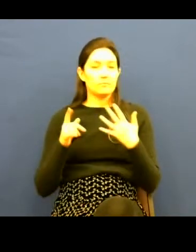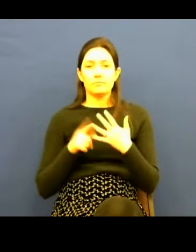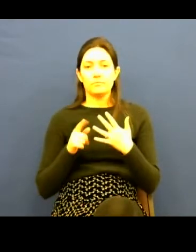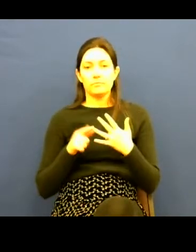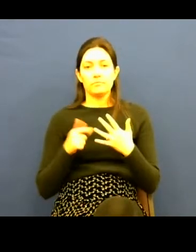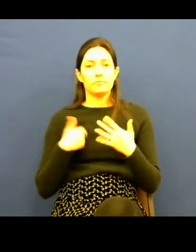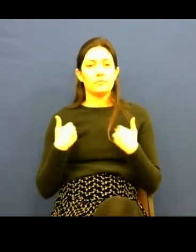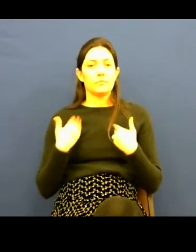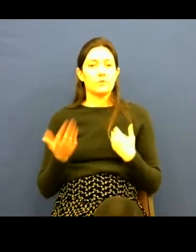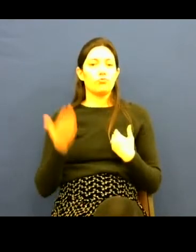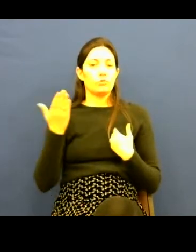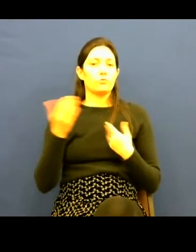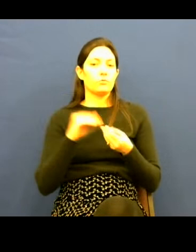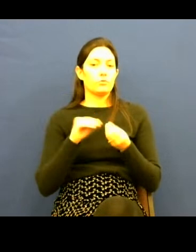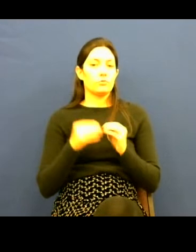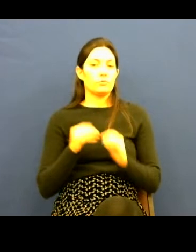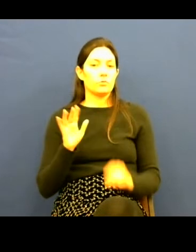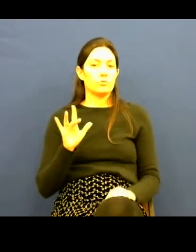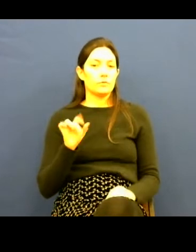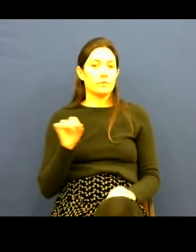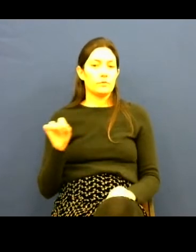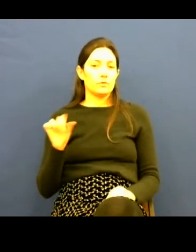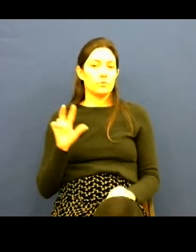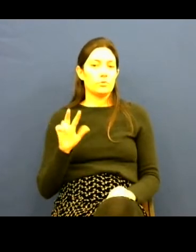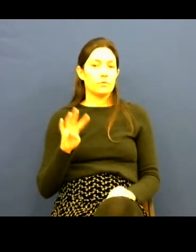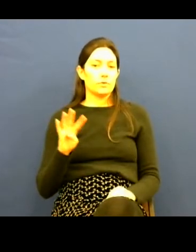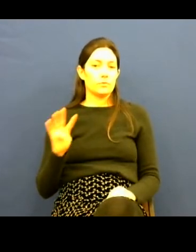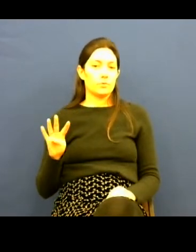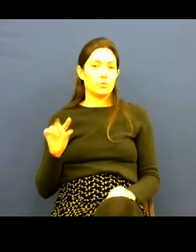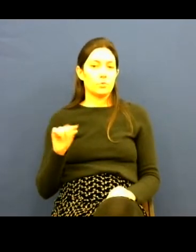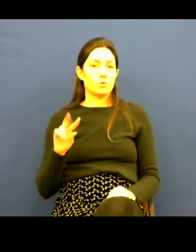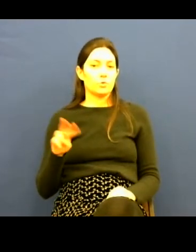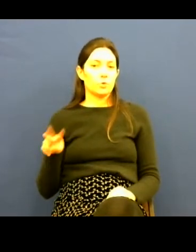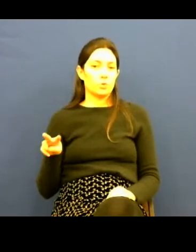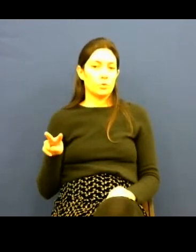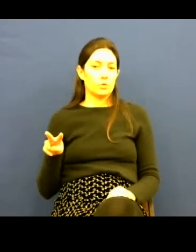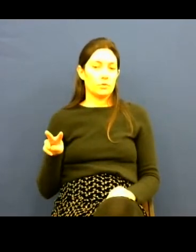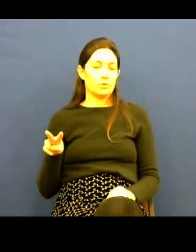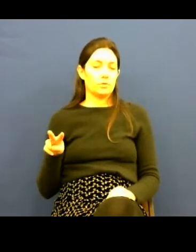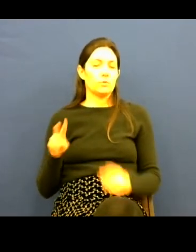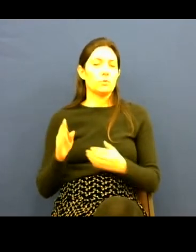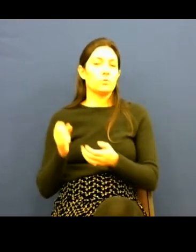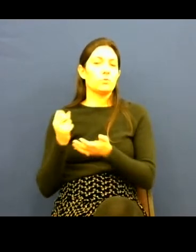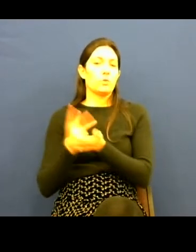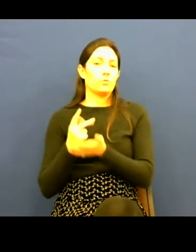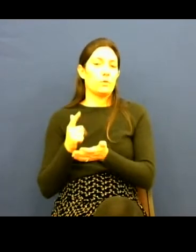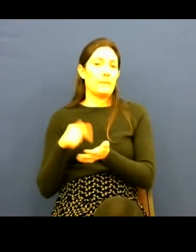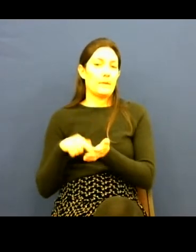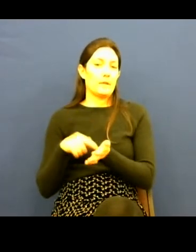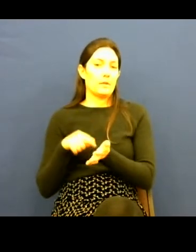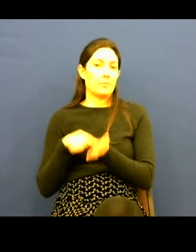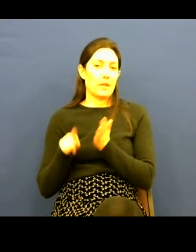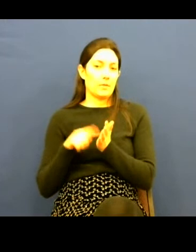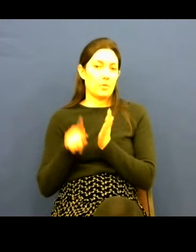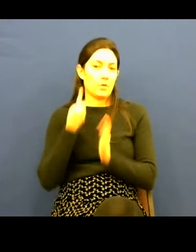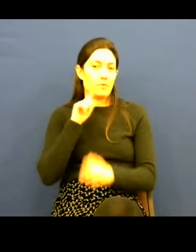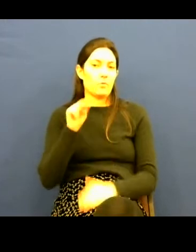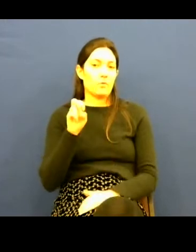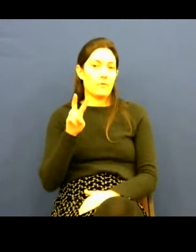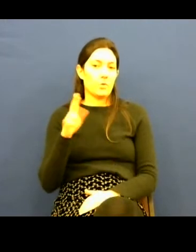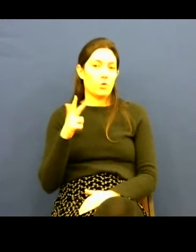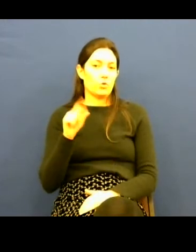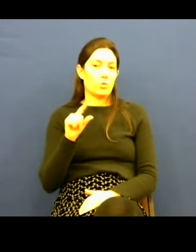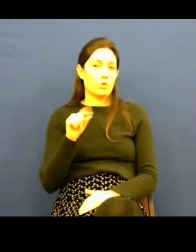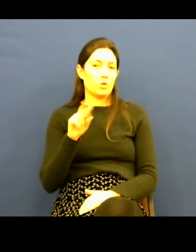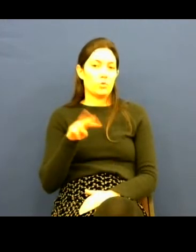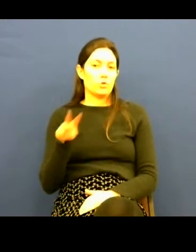members, I have resolution 25-344, 2022 to authorize bills payable for November 3rd,